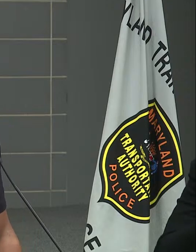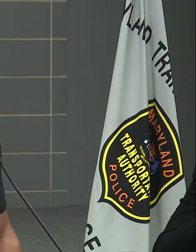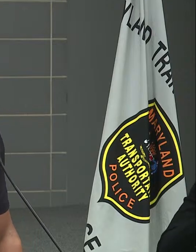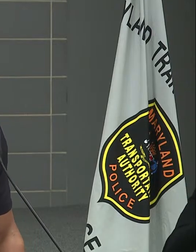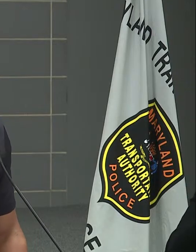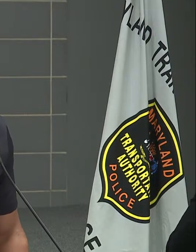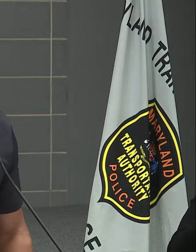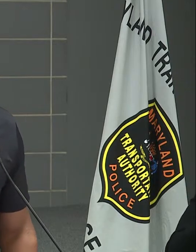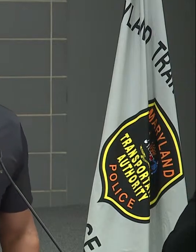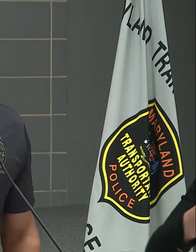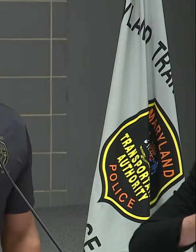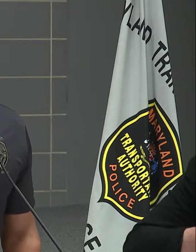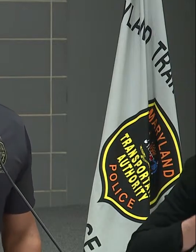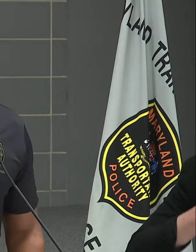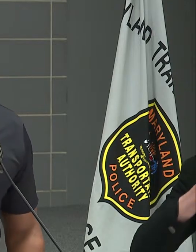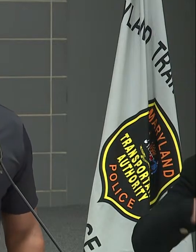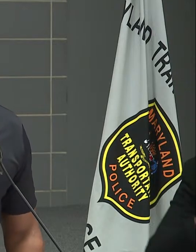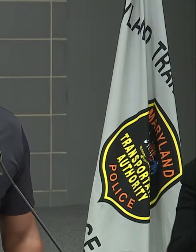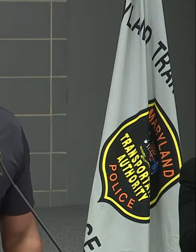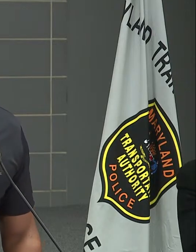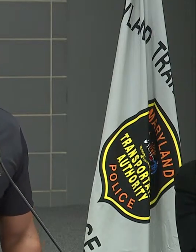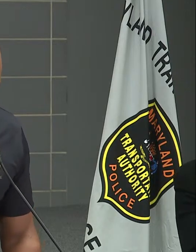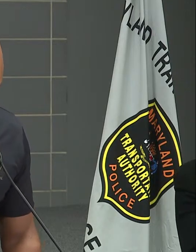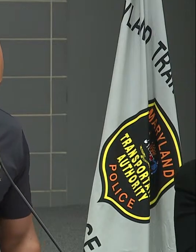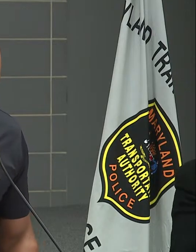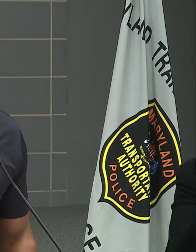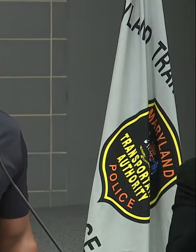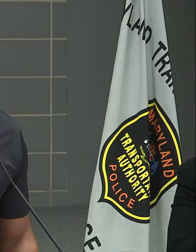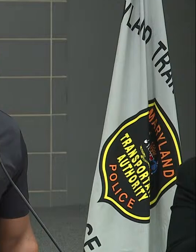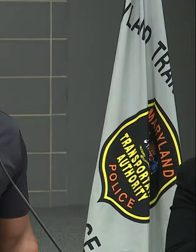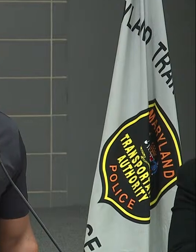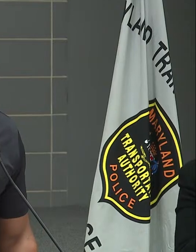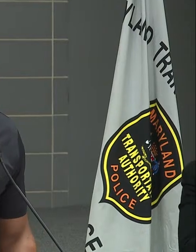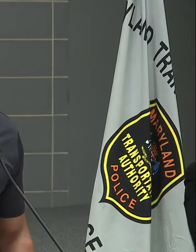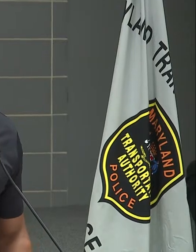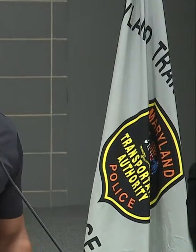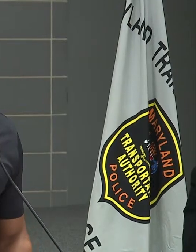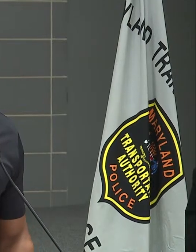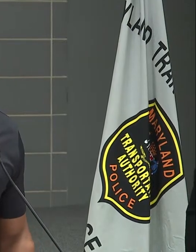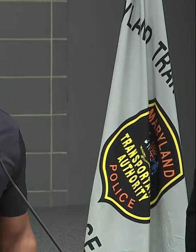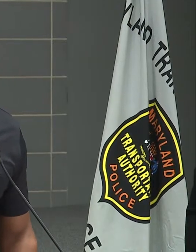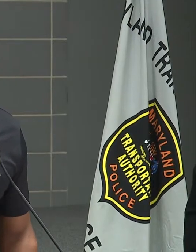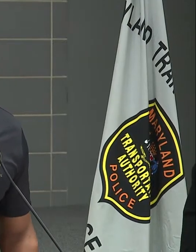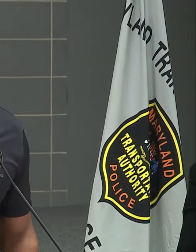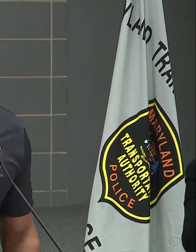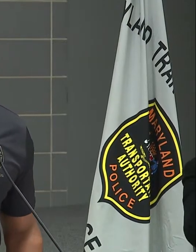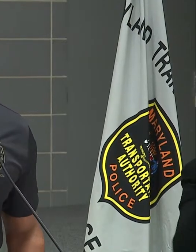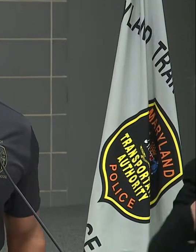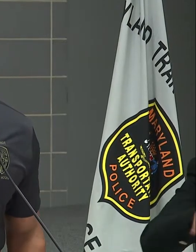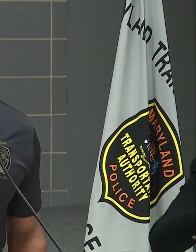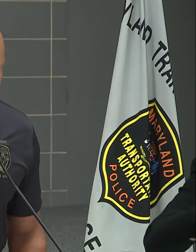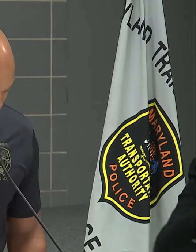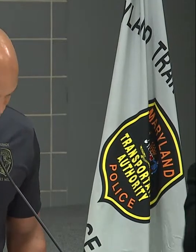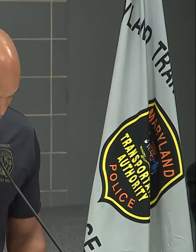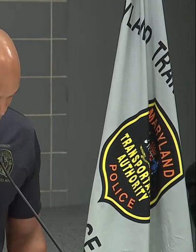lives had meaning. Their work had dignity. And we think about them every single